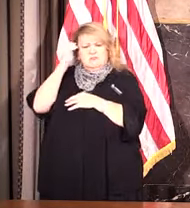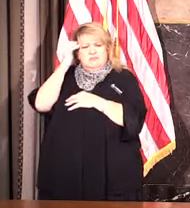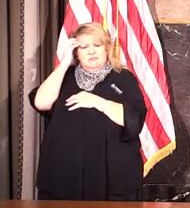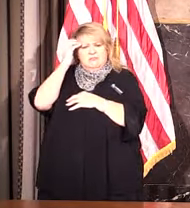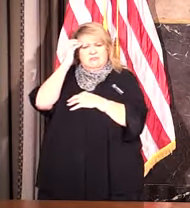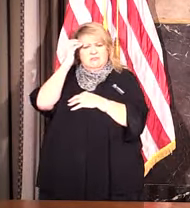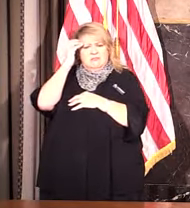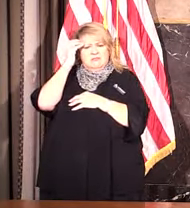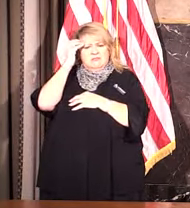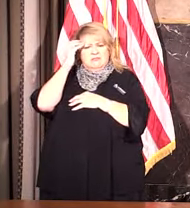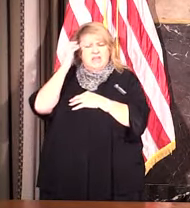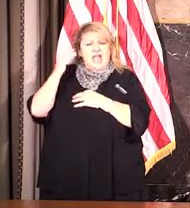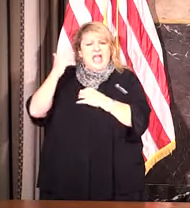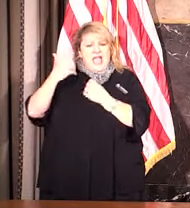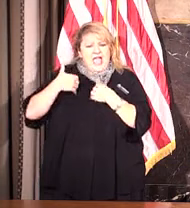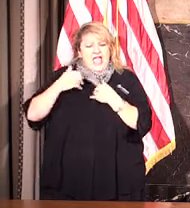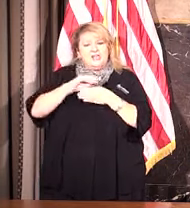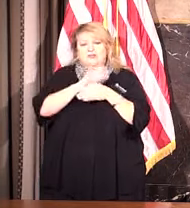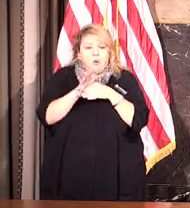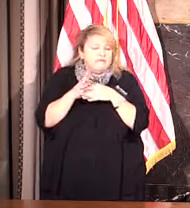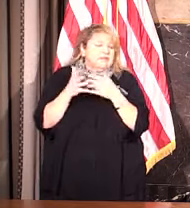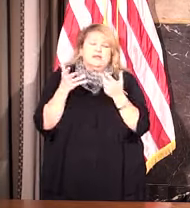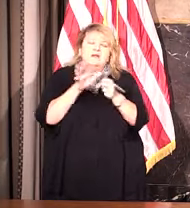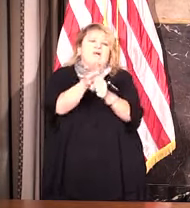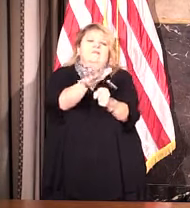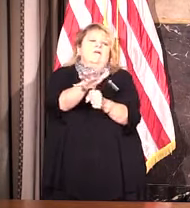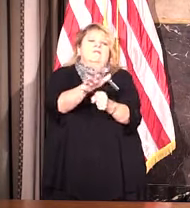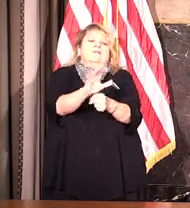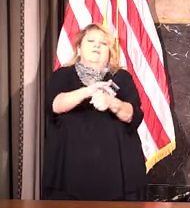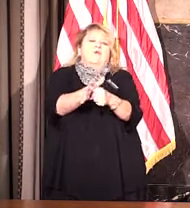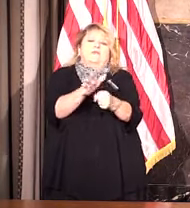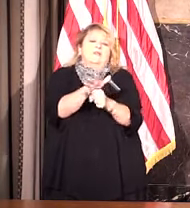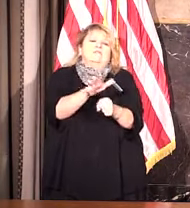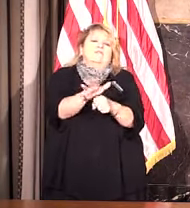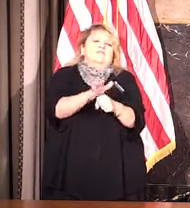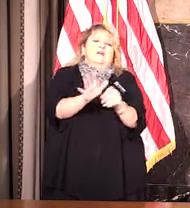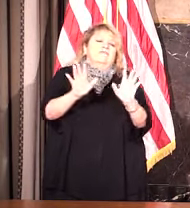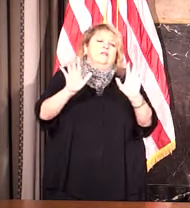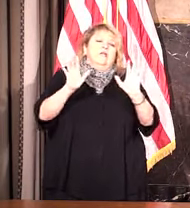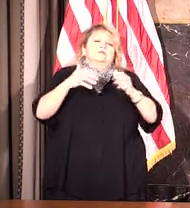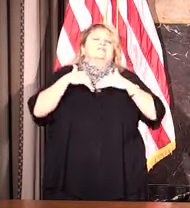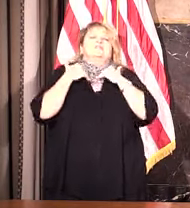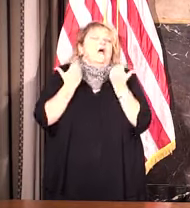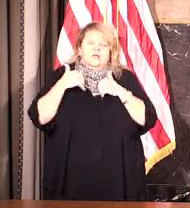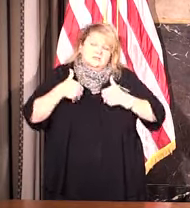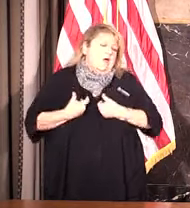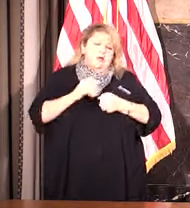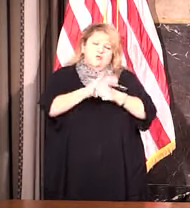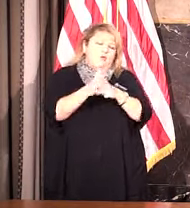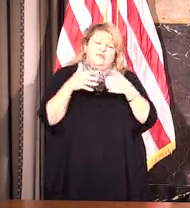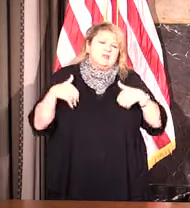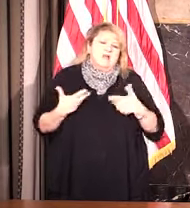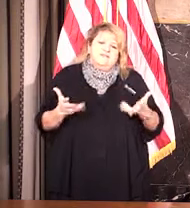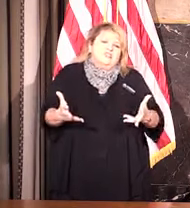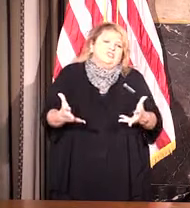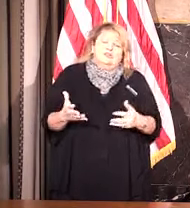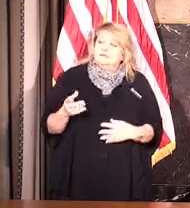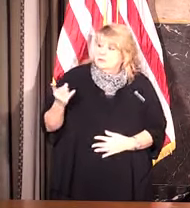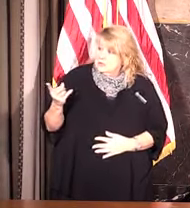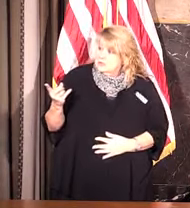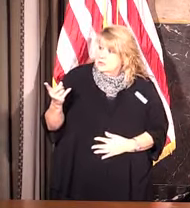had COVID fatigue. They were looking for some reason to not engage in these measures. And in fact, some of these members